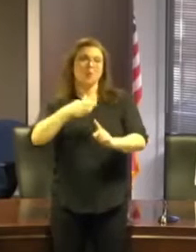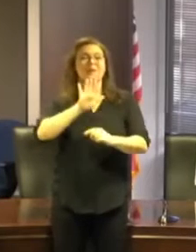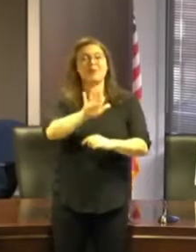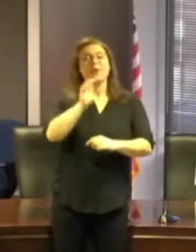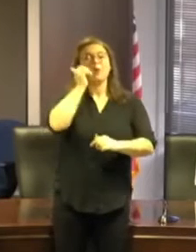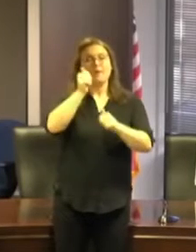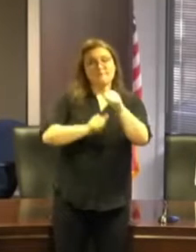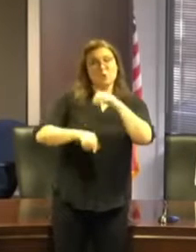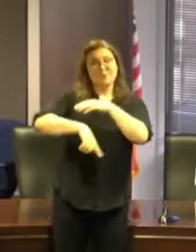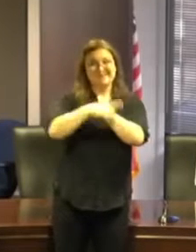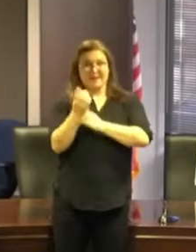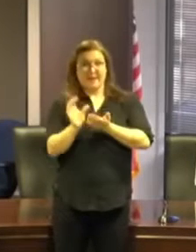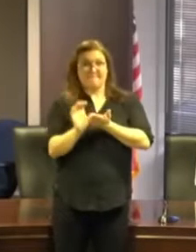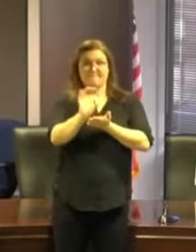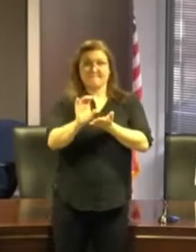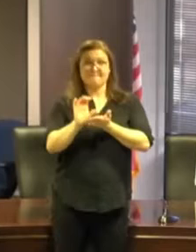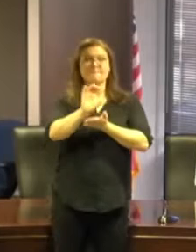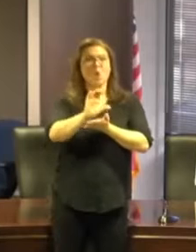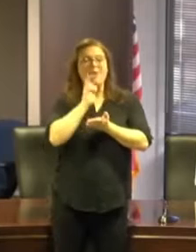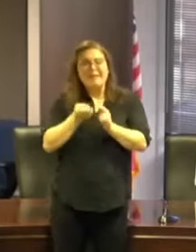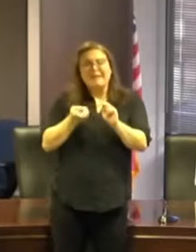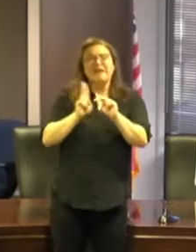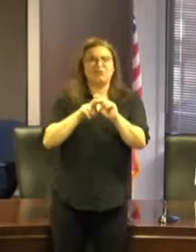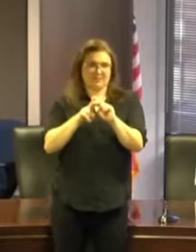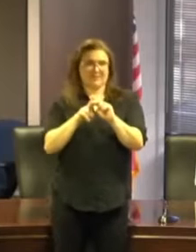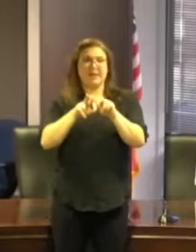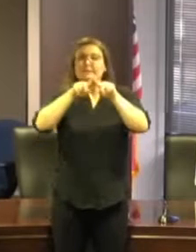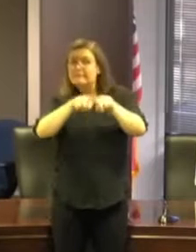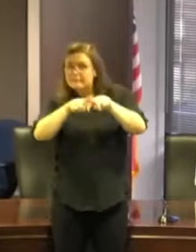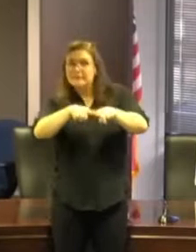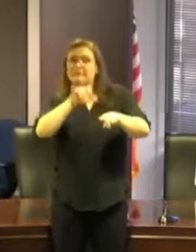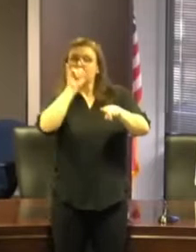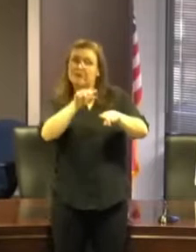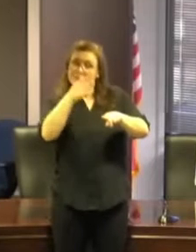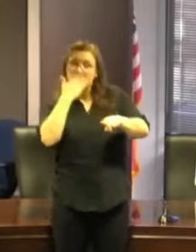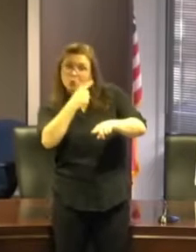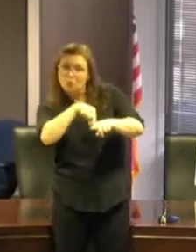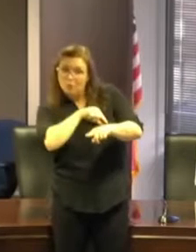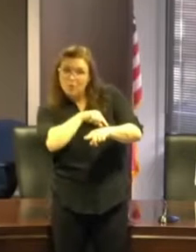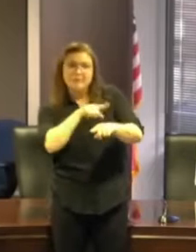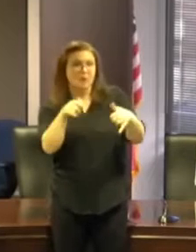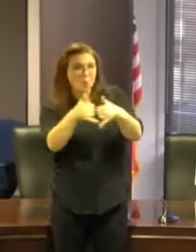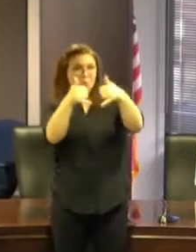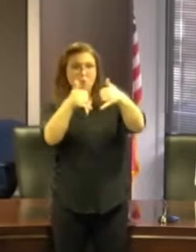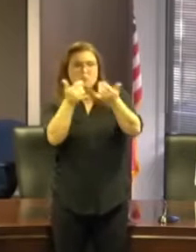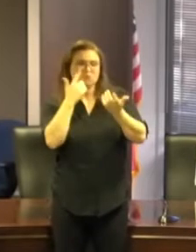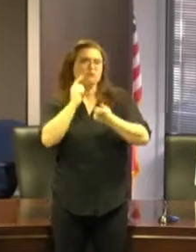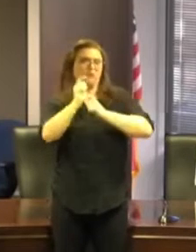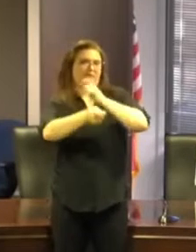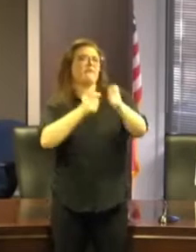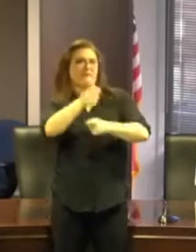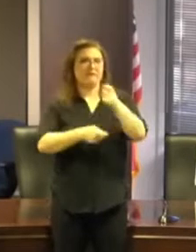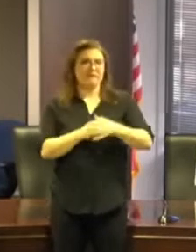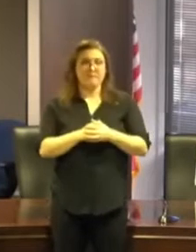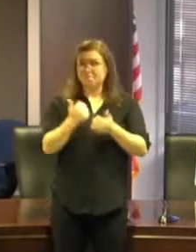be applying that increase as it relates to the quality add-ons for the rate. Are there any questions